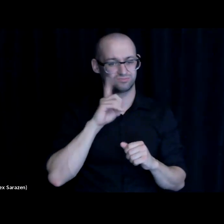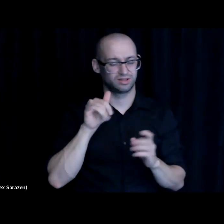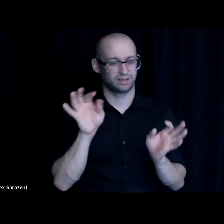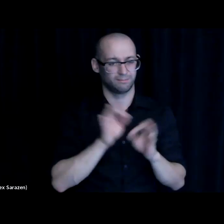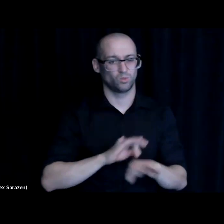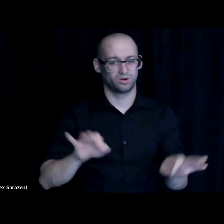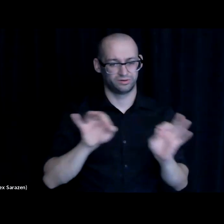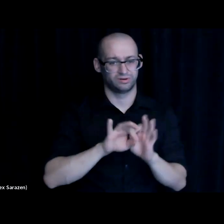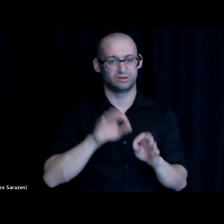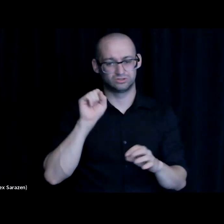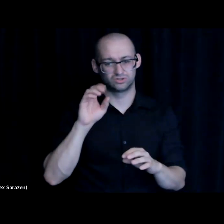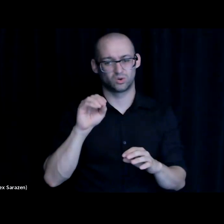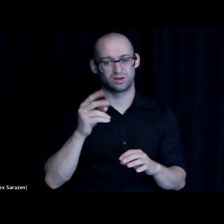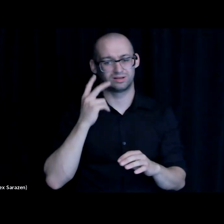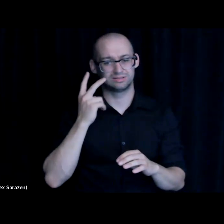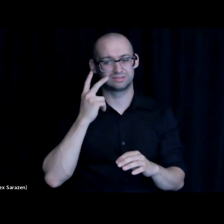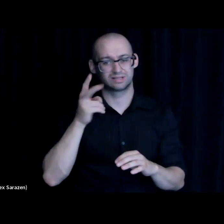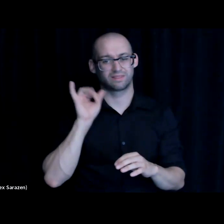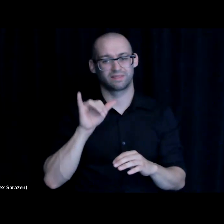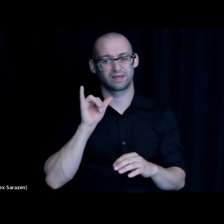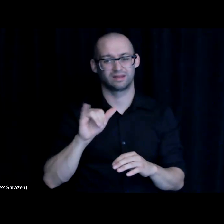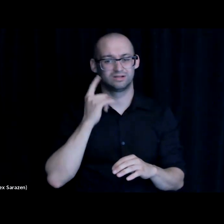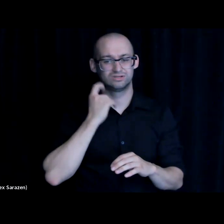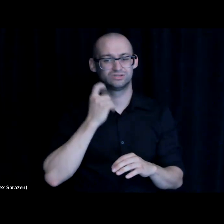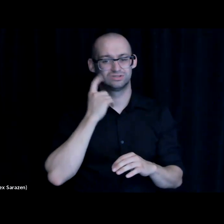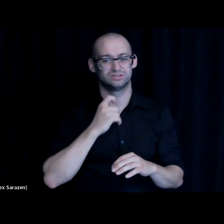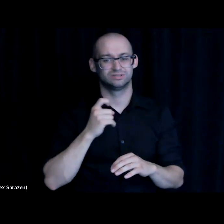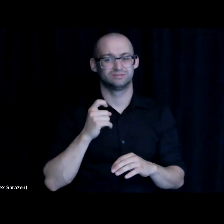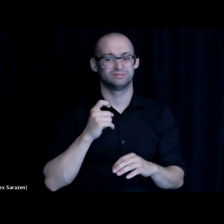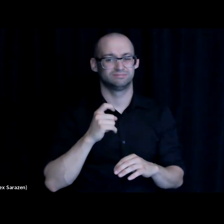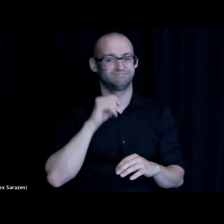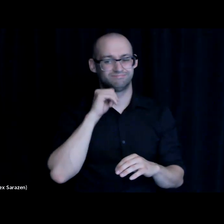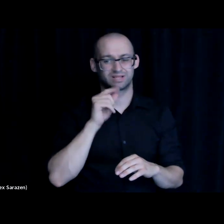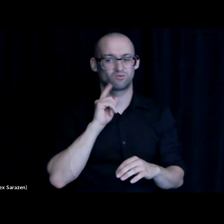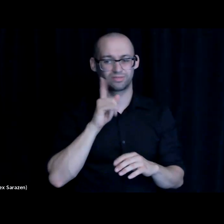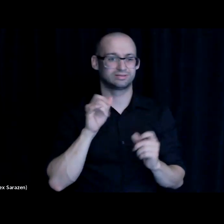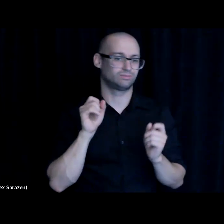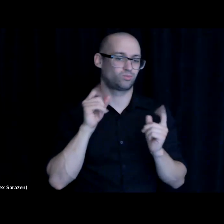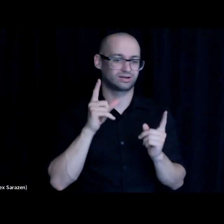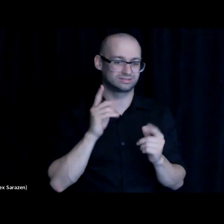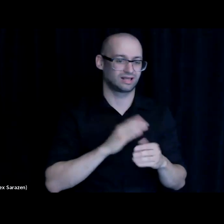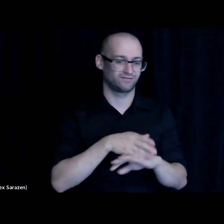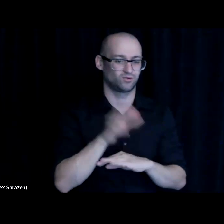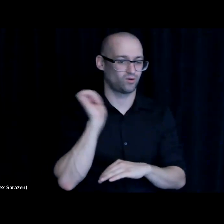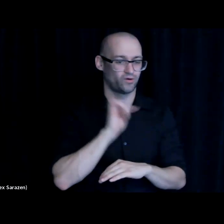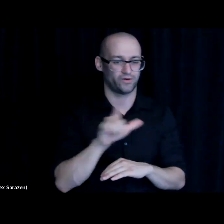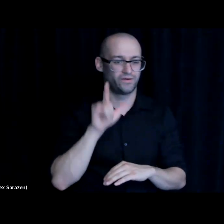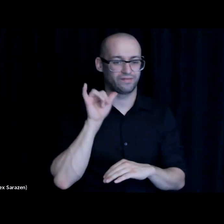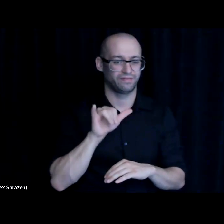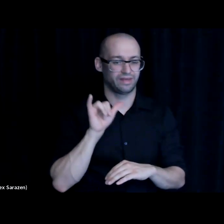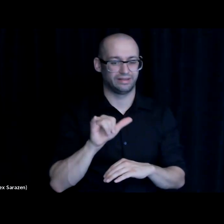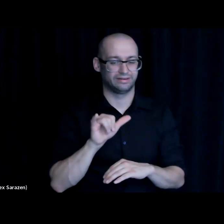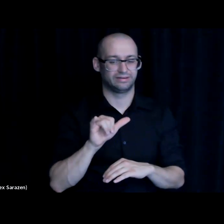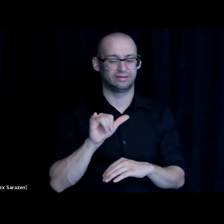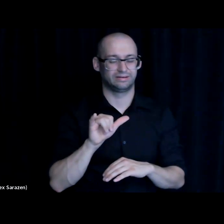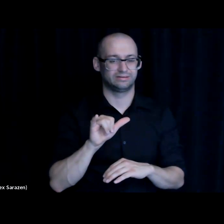So I think it's just not really a surprise after all that all of us have done to kind